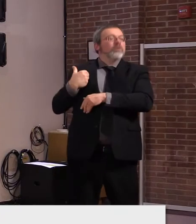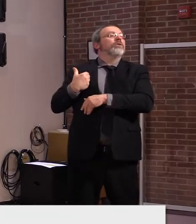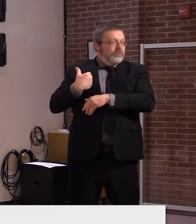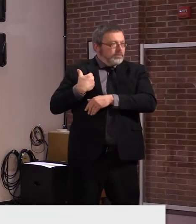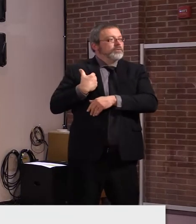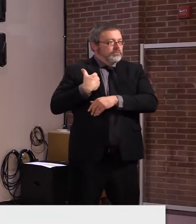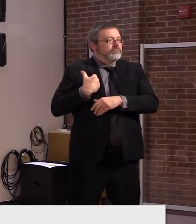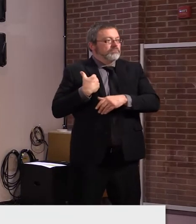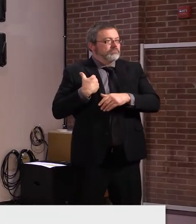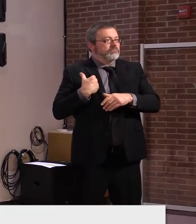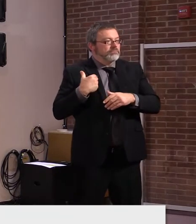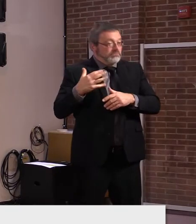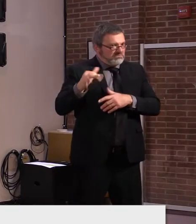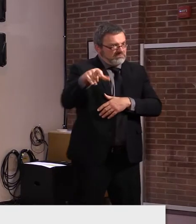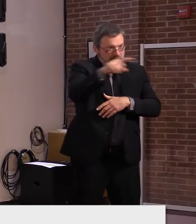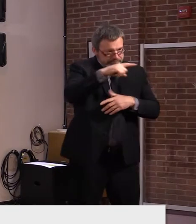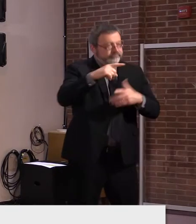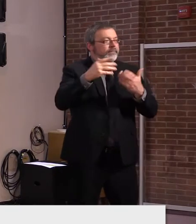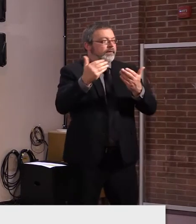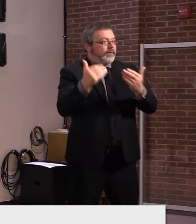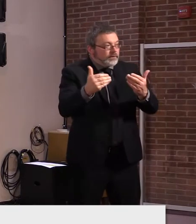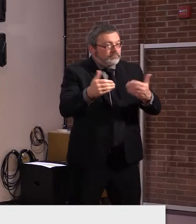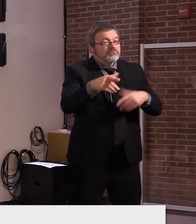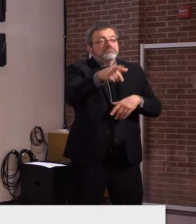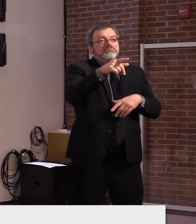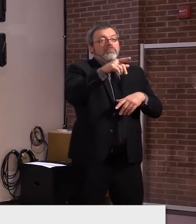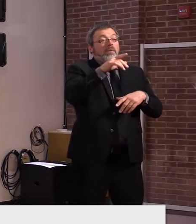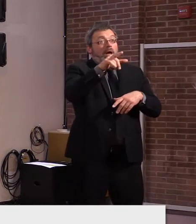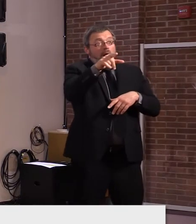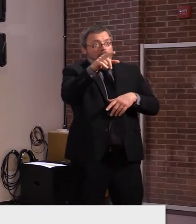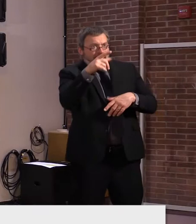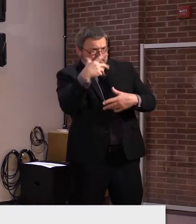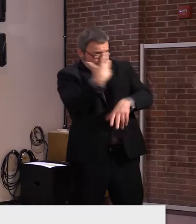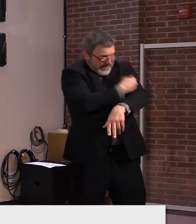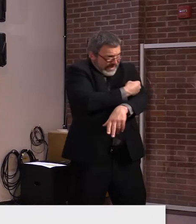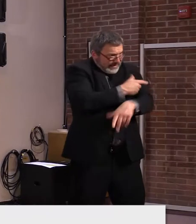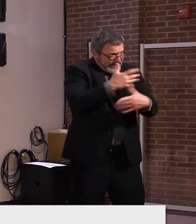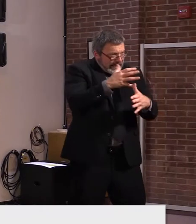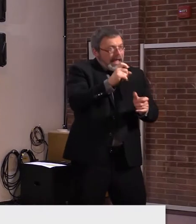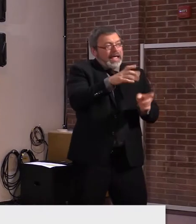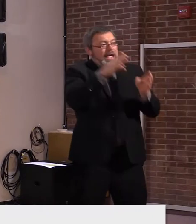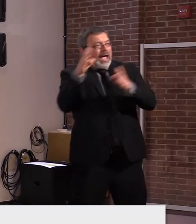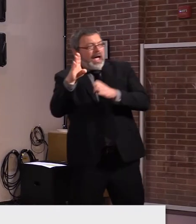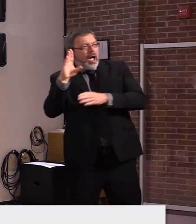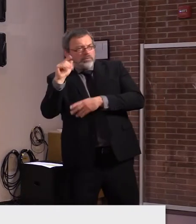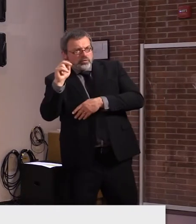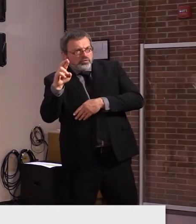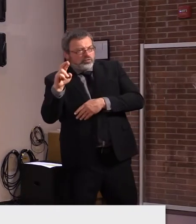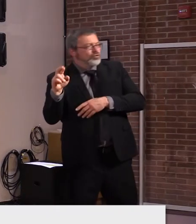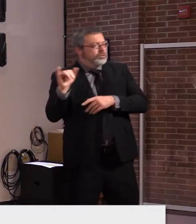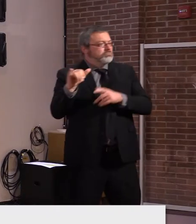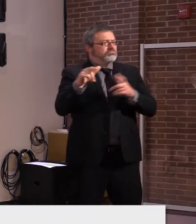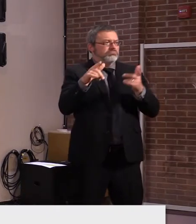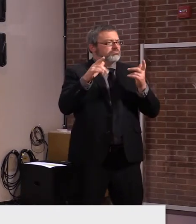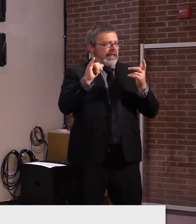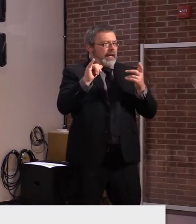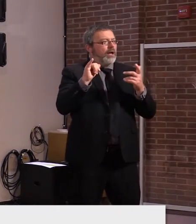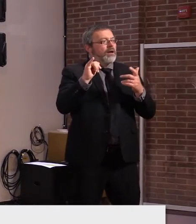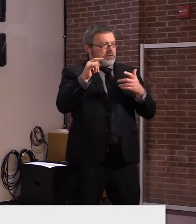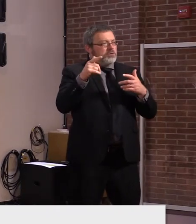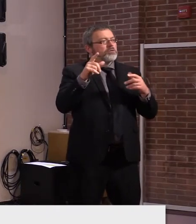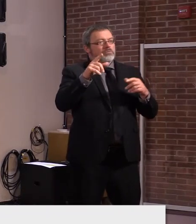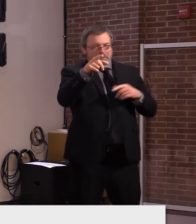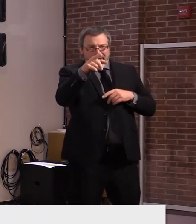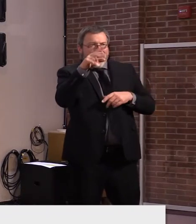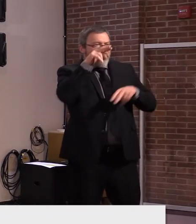or a booster, you can tell which type of the vaccine is available at each location when you make your